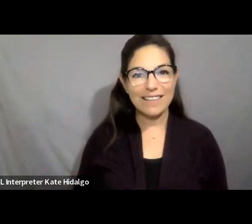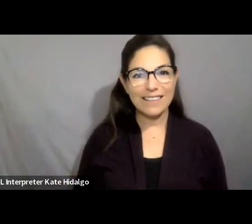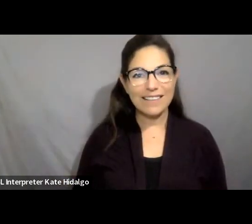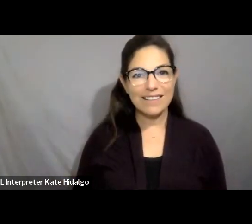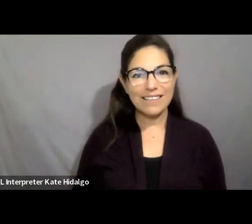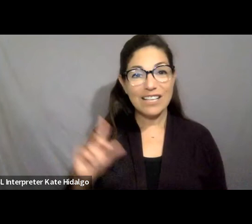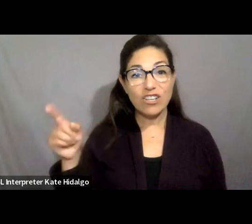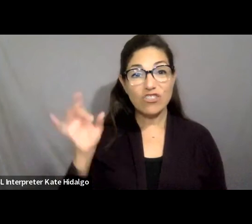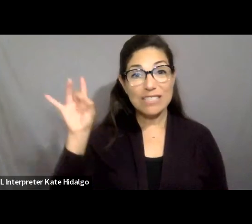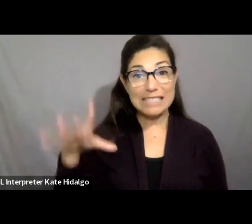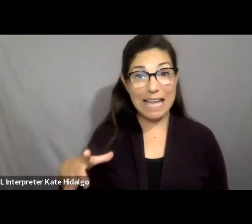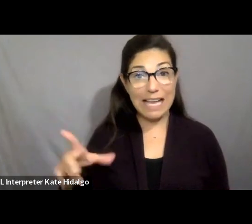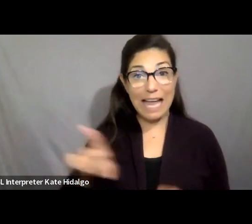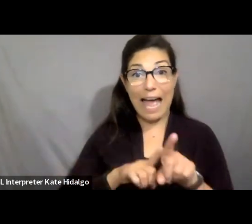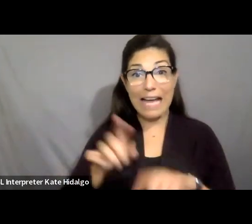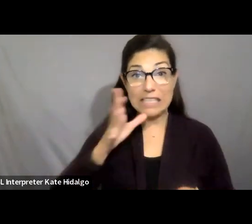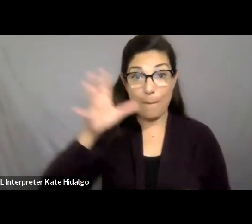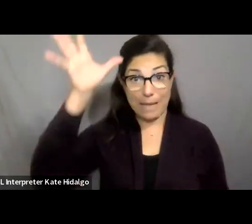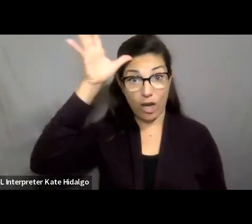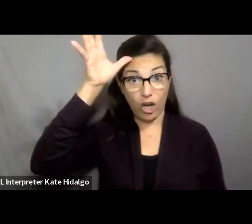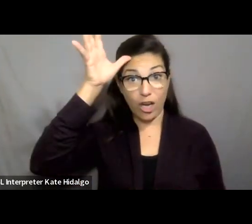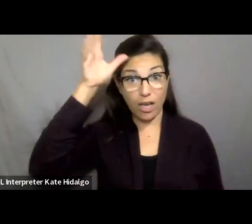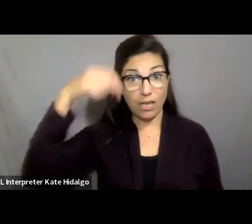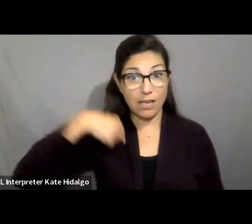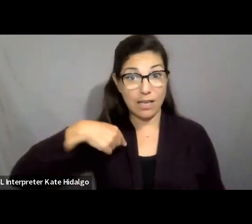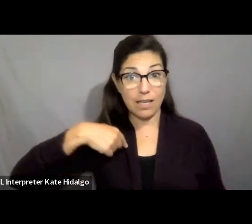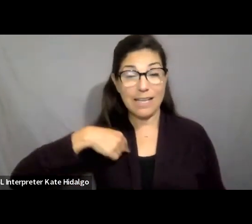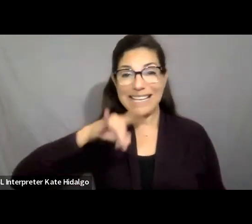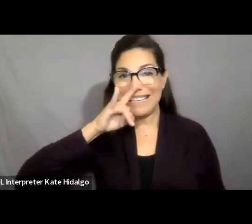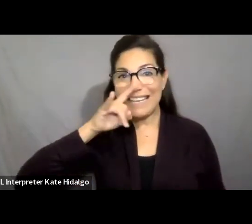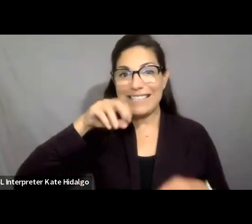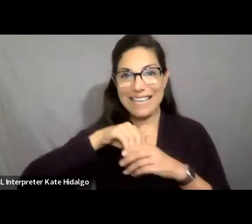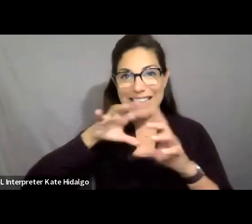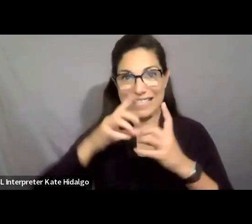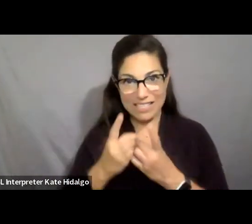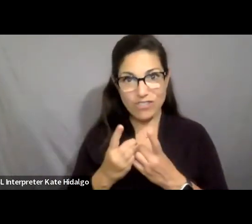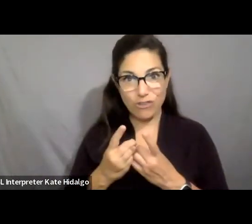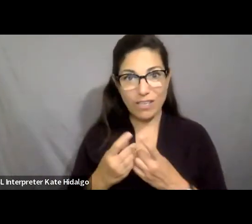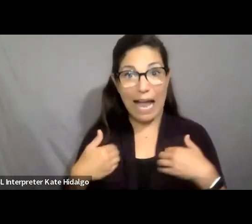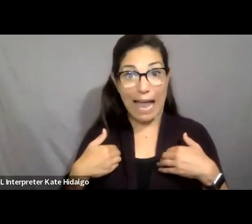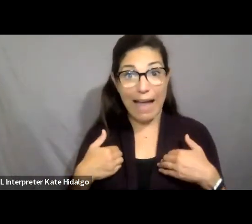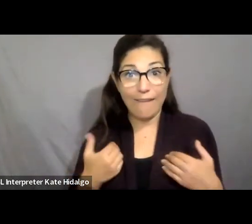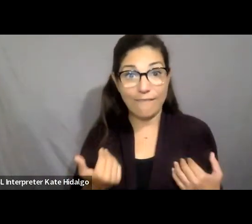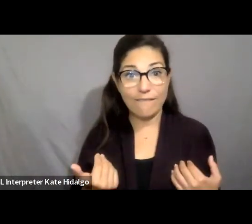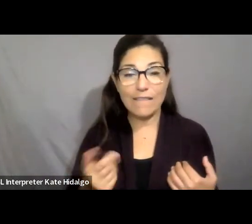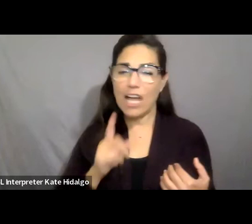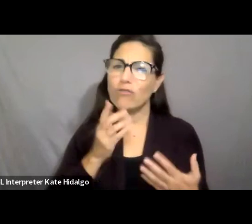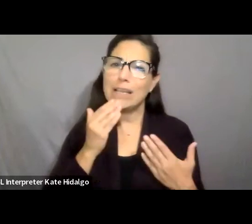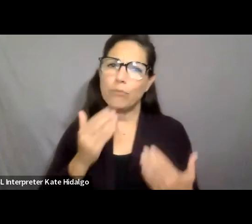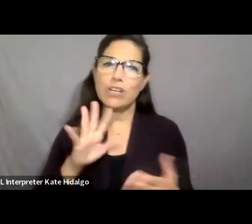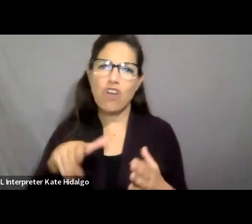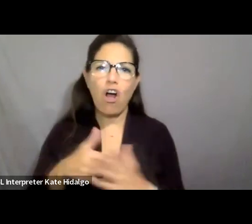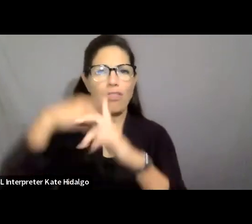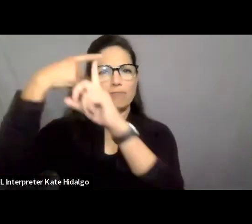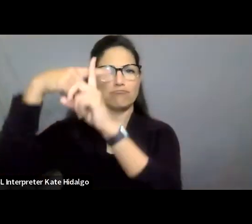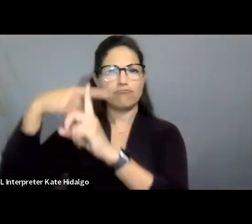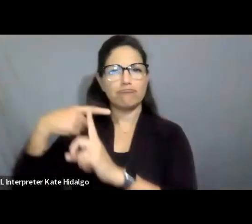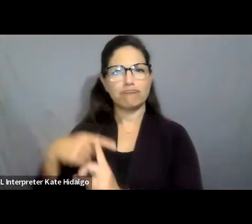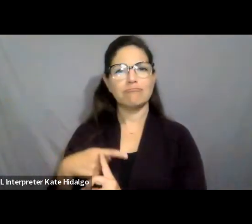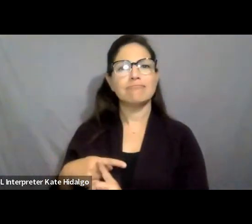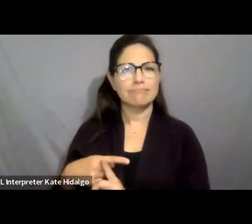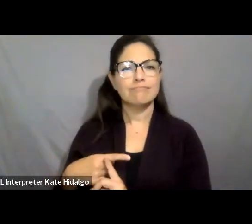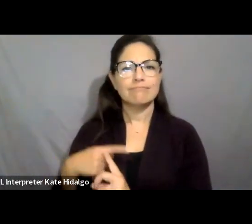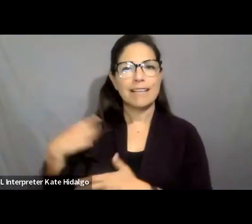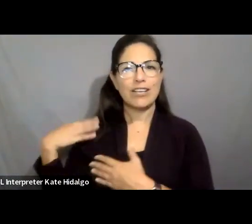I will just say that as a parent of kids in the district, I really appreciate all of the positivity that